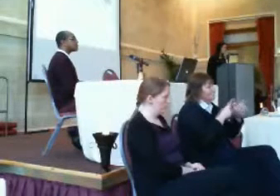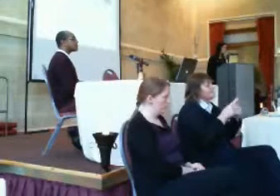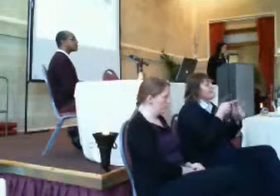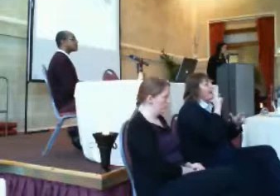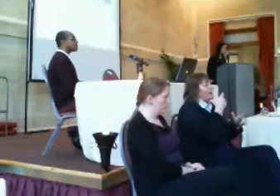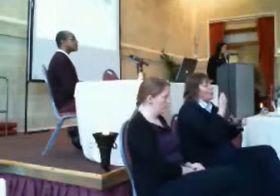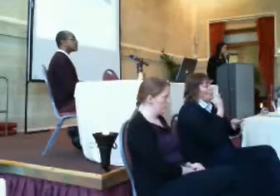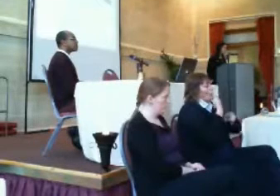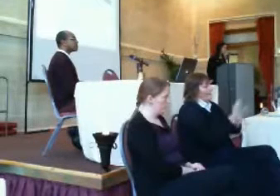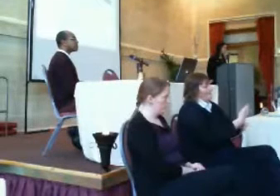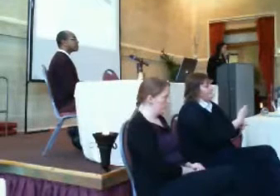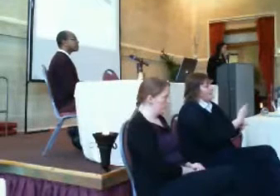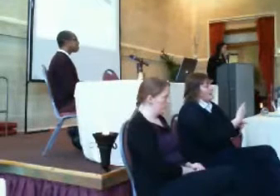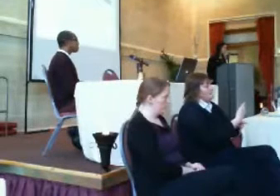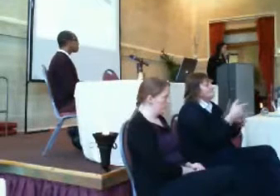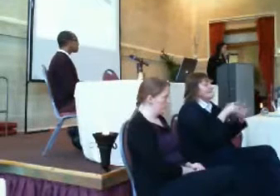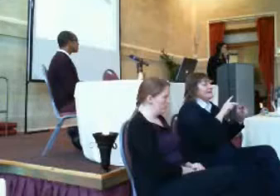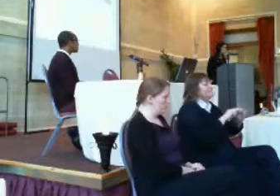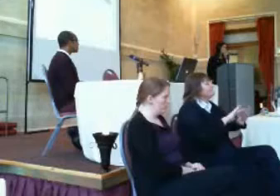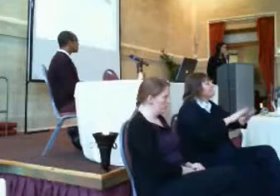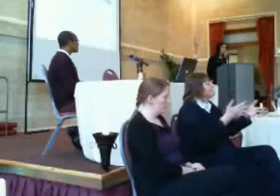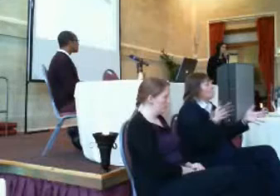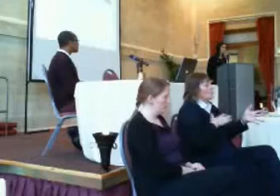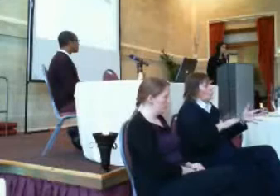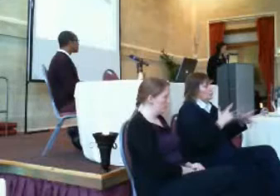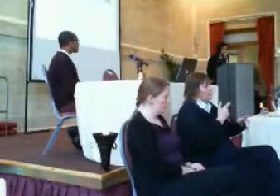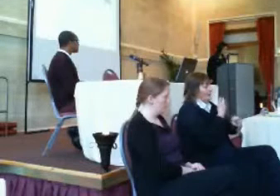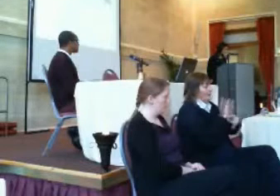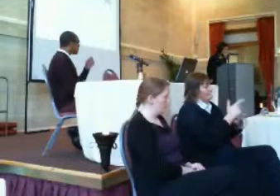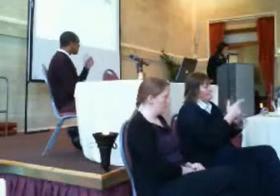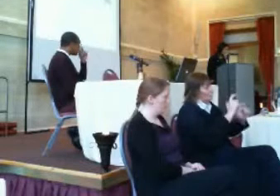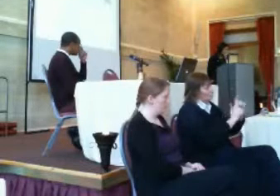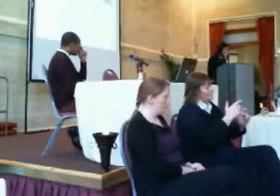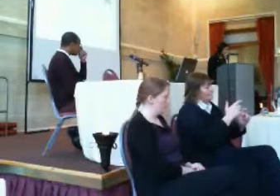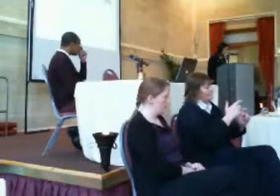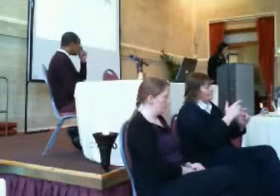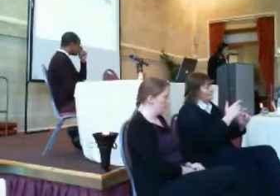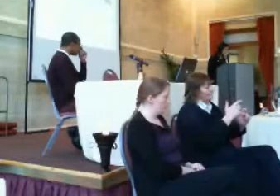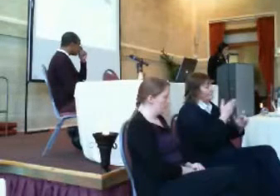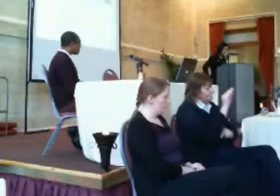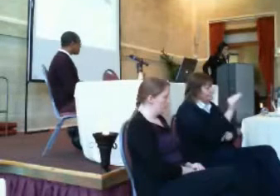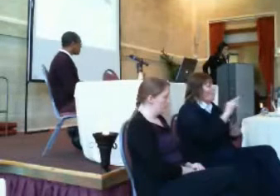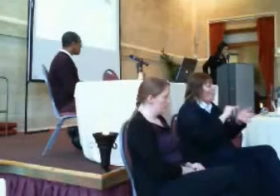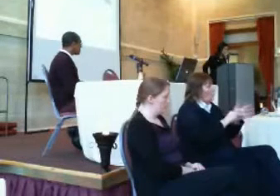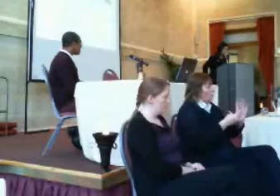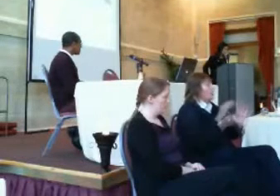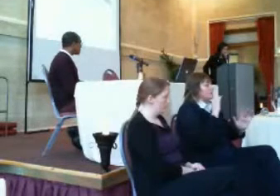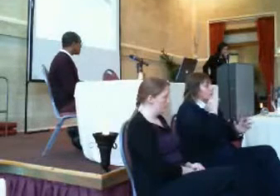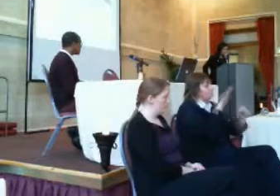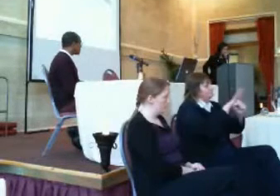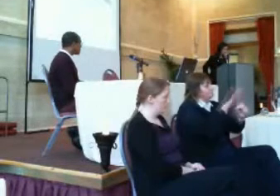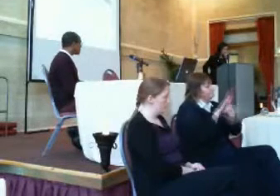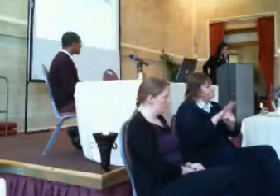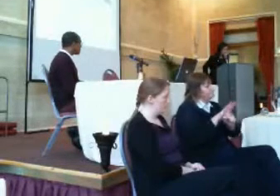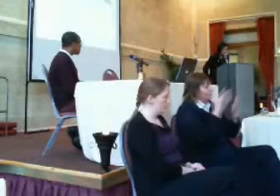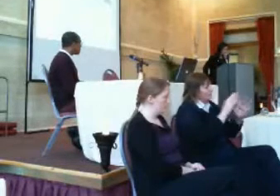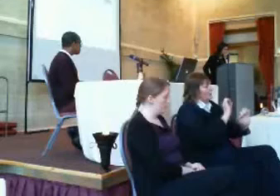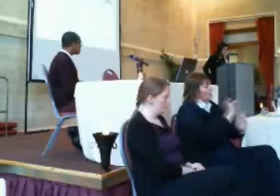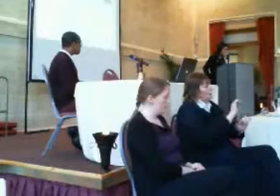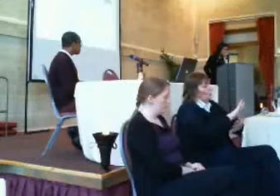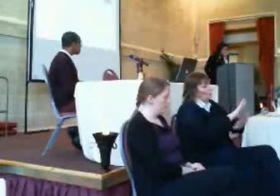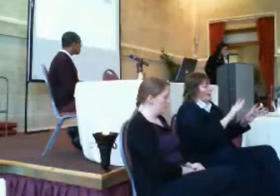don't want to be photographed, please can you indicate to one of the organisers, and we'll obviously respect that.